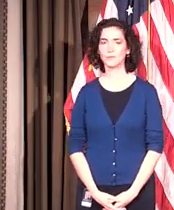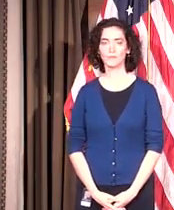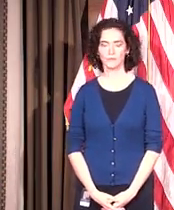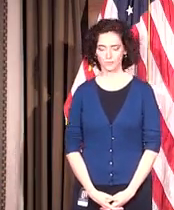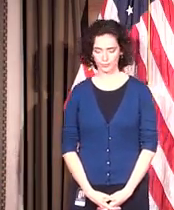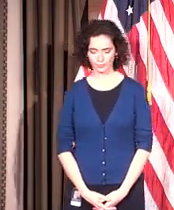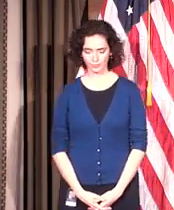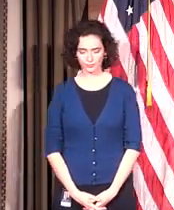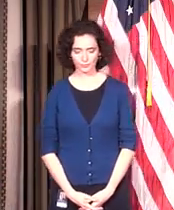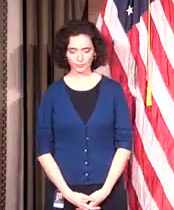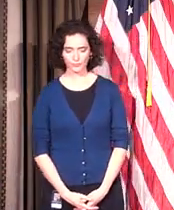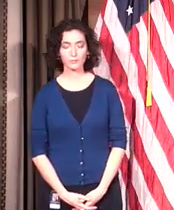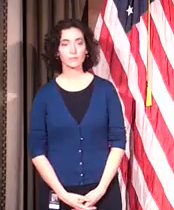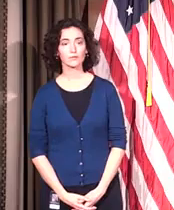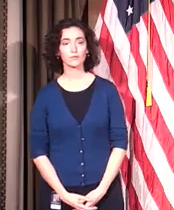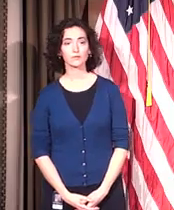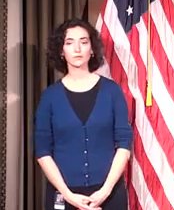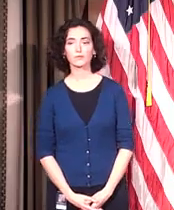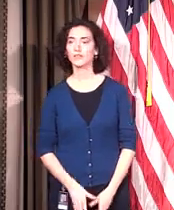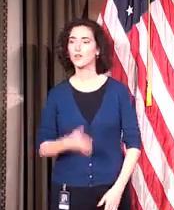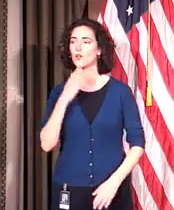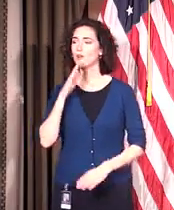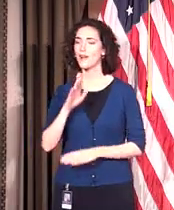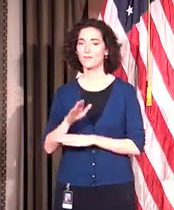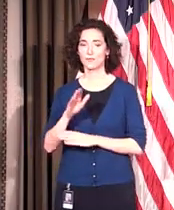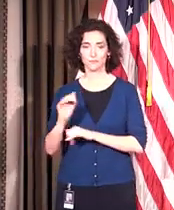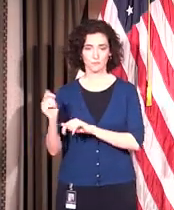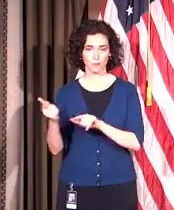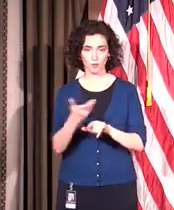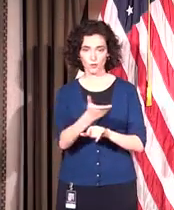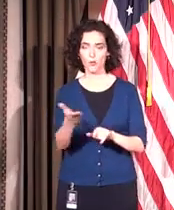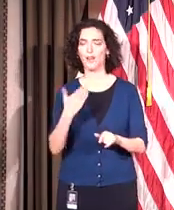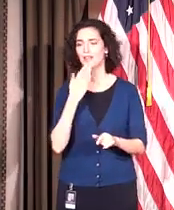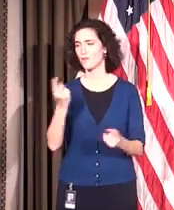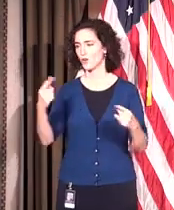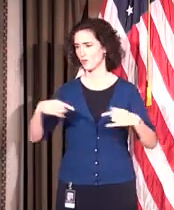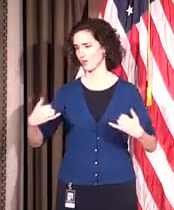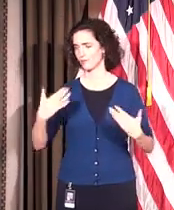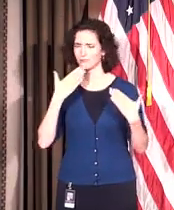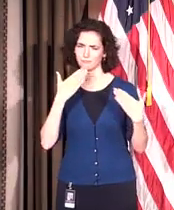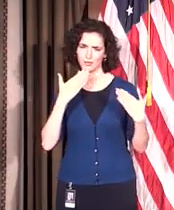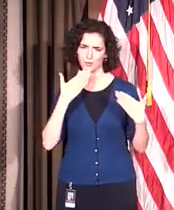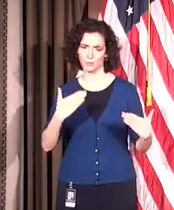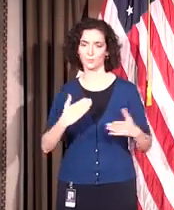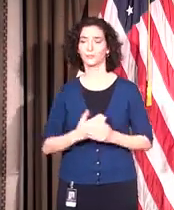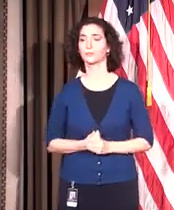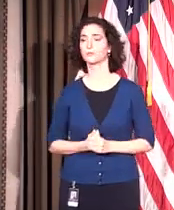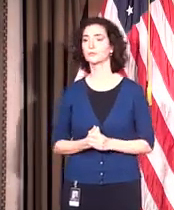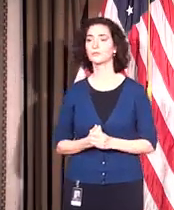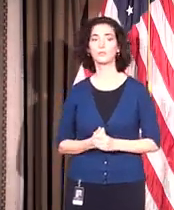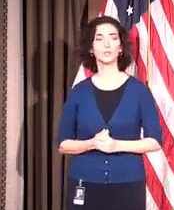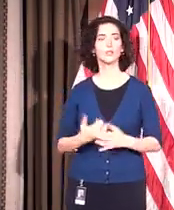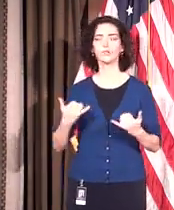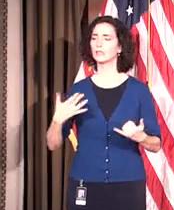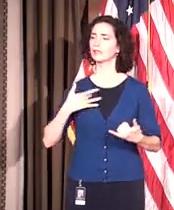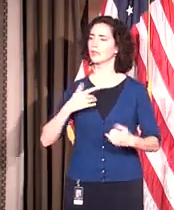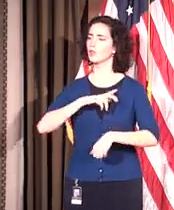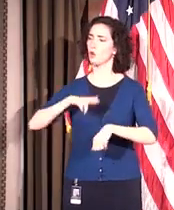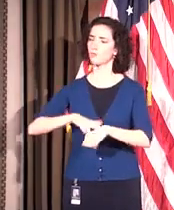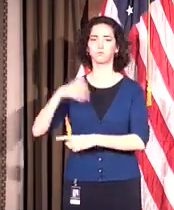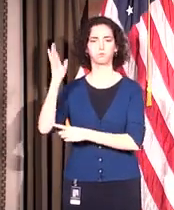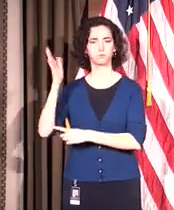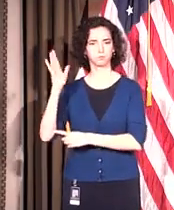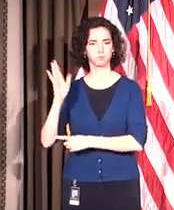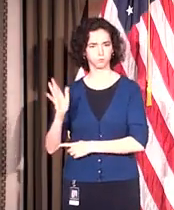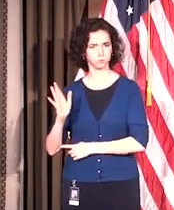Good afternoon, everybody, and thank you for being here today. Before we start today's normal press conference